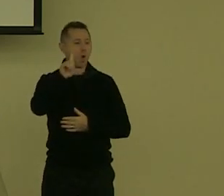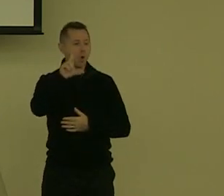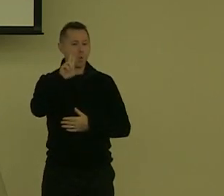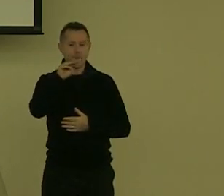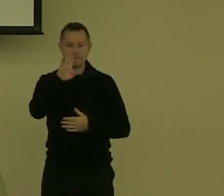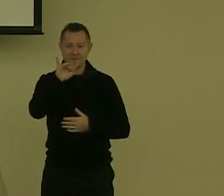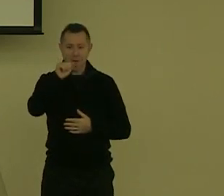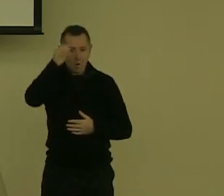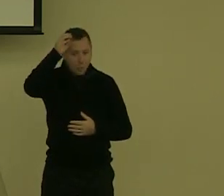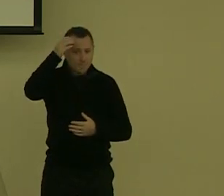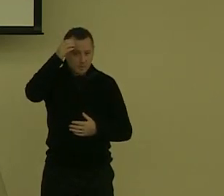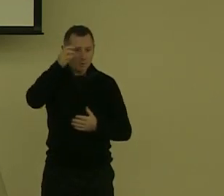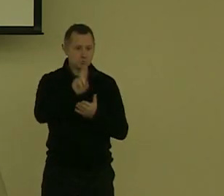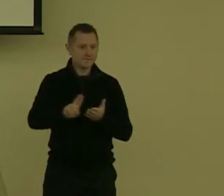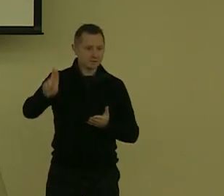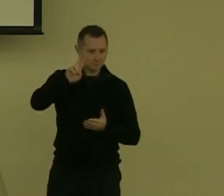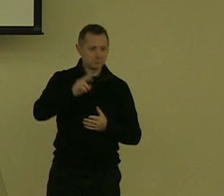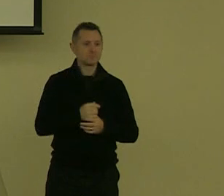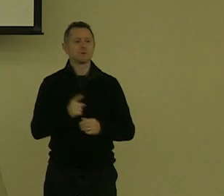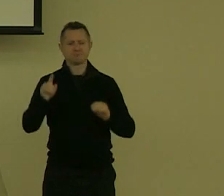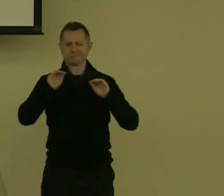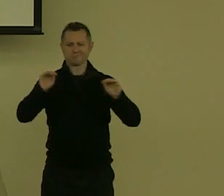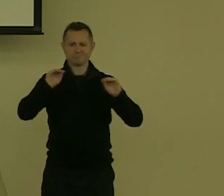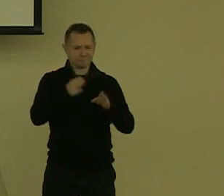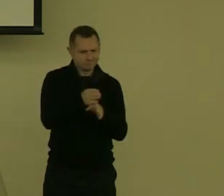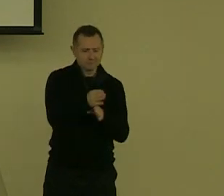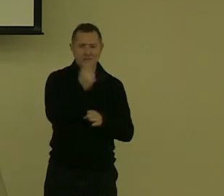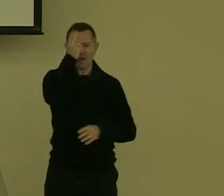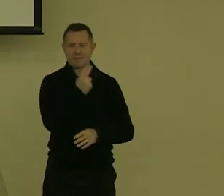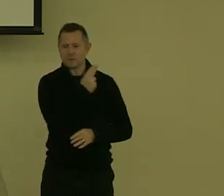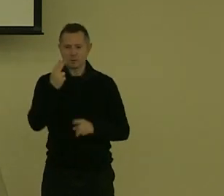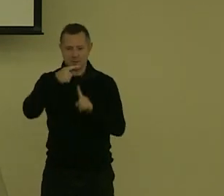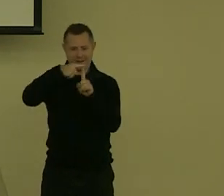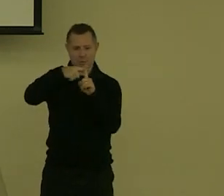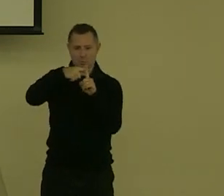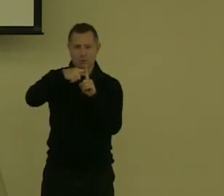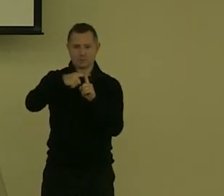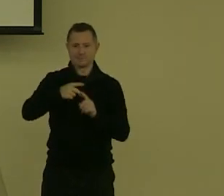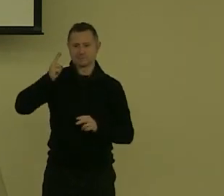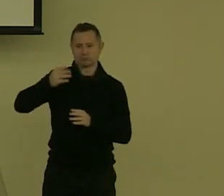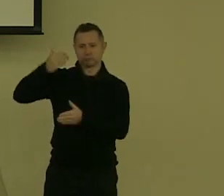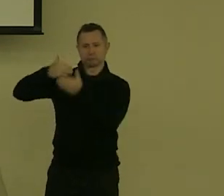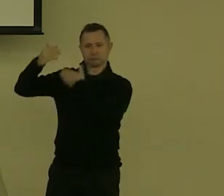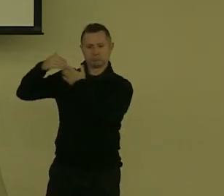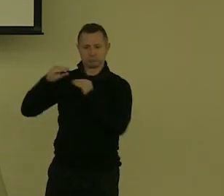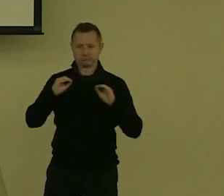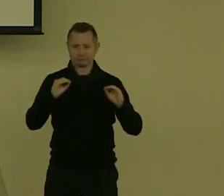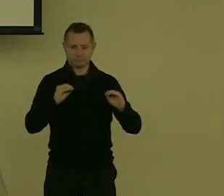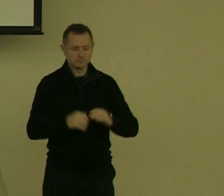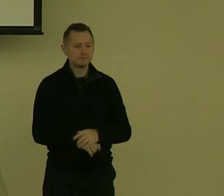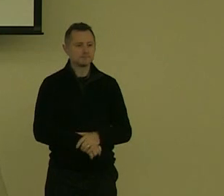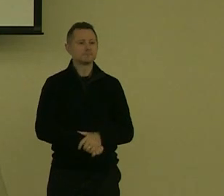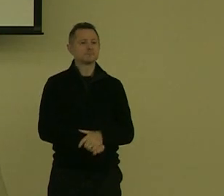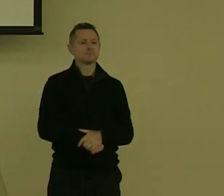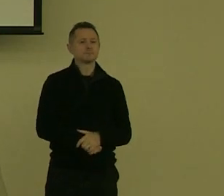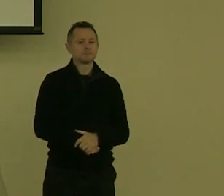people would acknowledge that these days. In 2005, I created our graphic novels collection